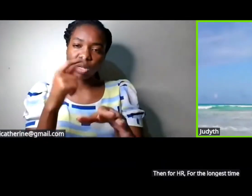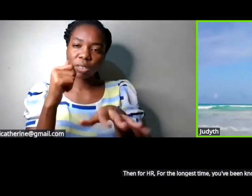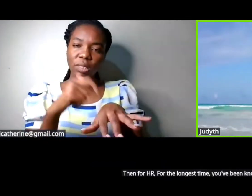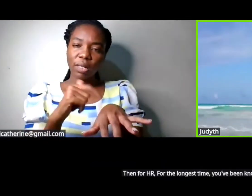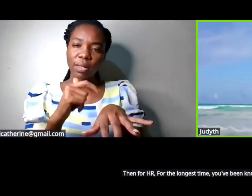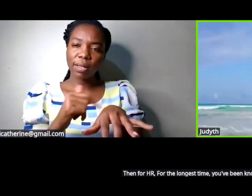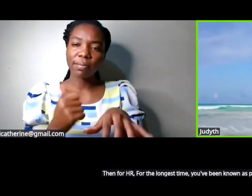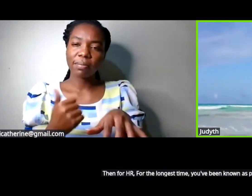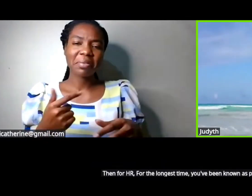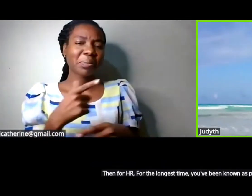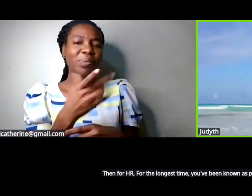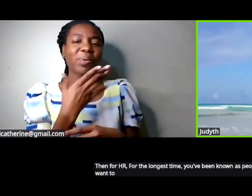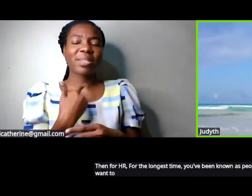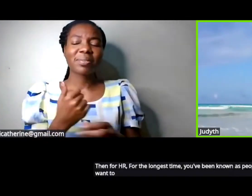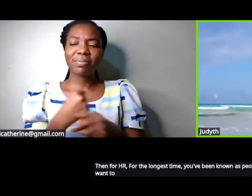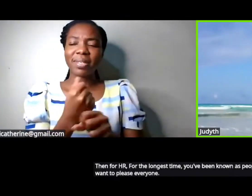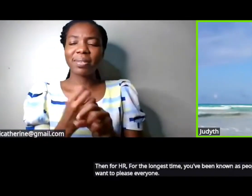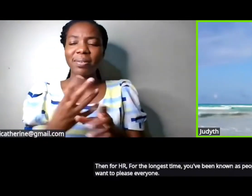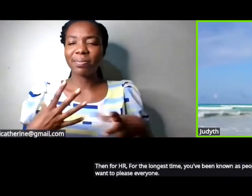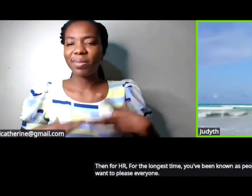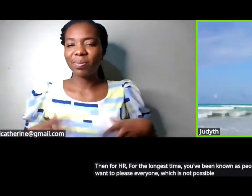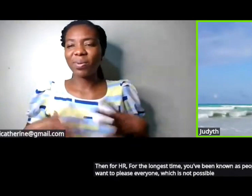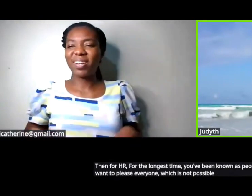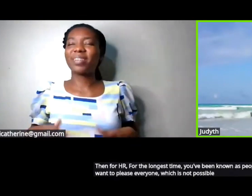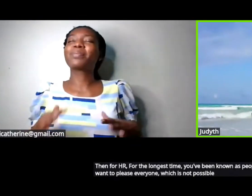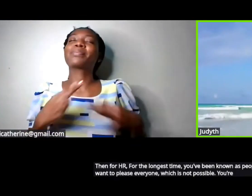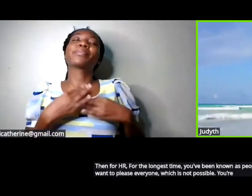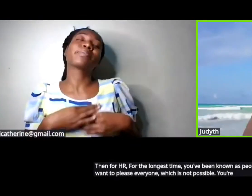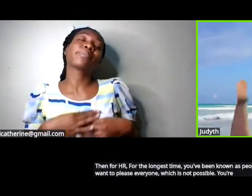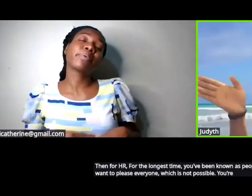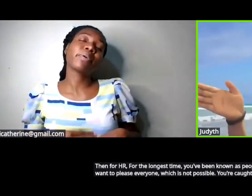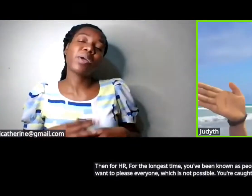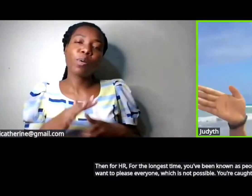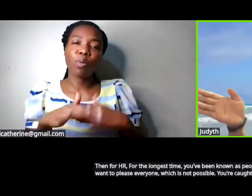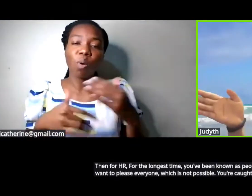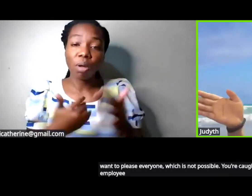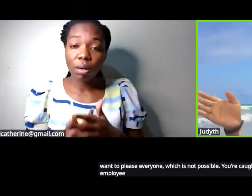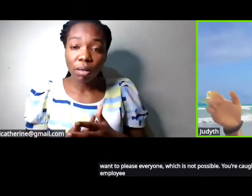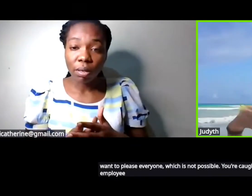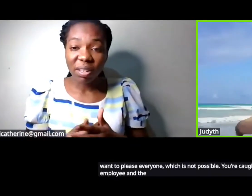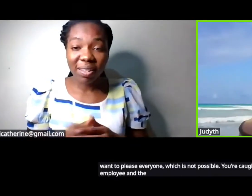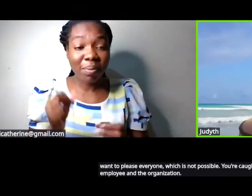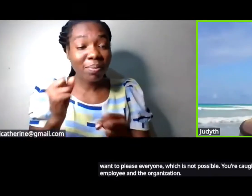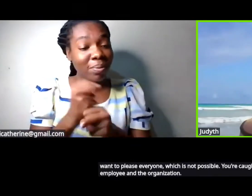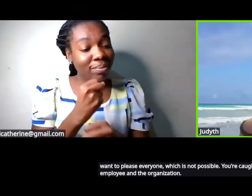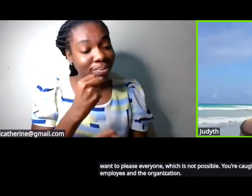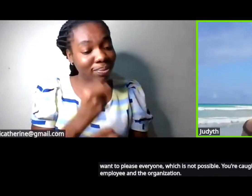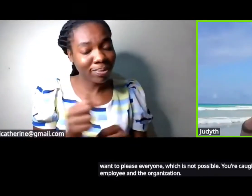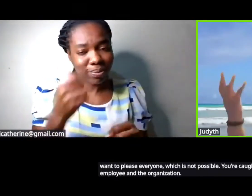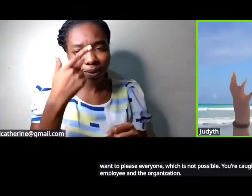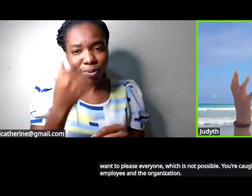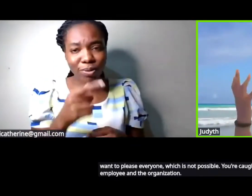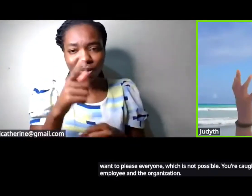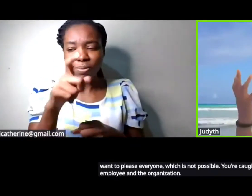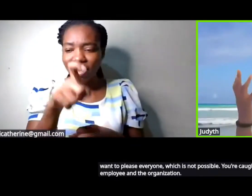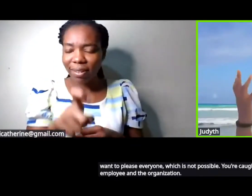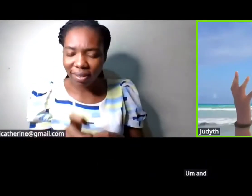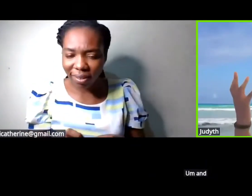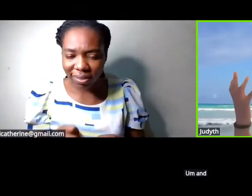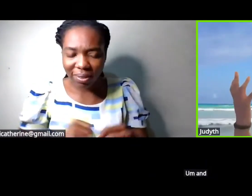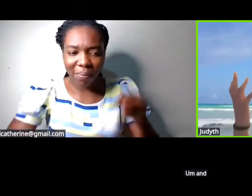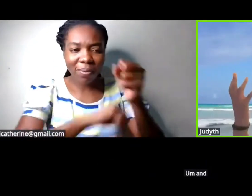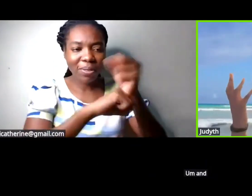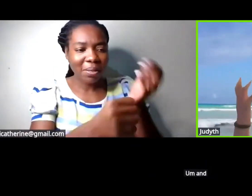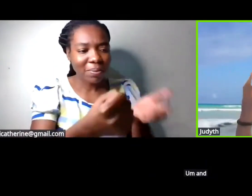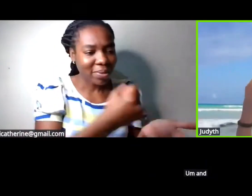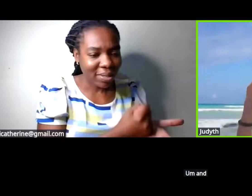You want to please everyone, which is not possible. You're caught between the employee and the organization. And there's